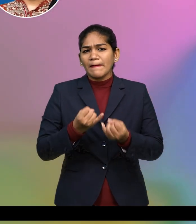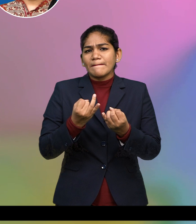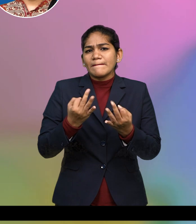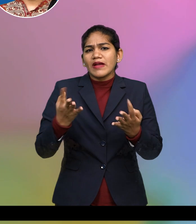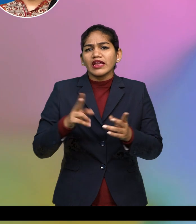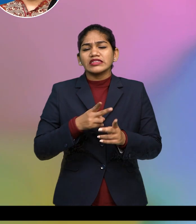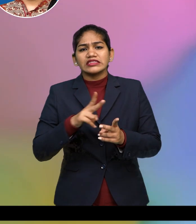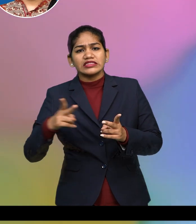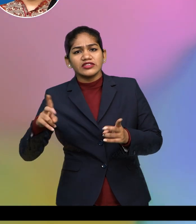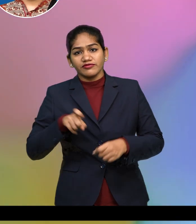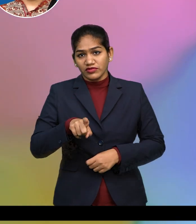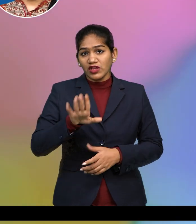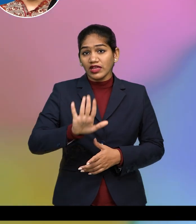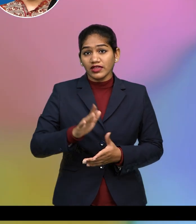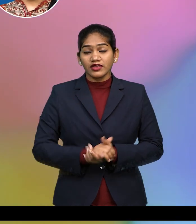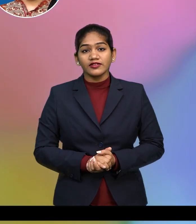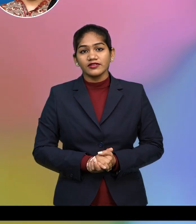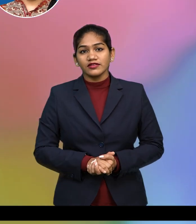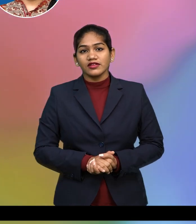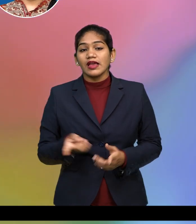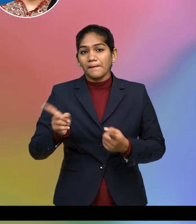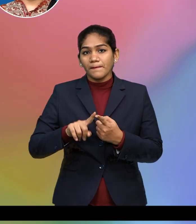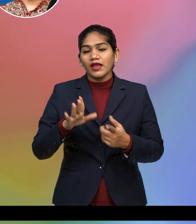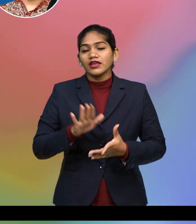Many organisms can give rise to